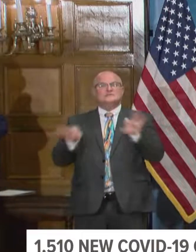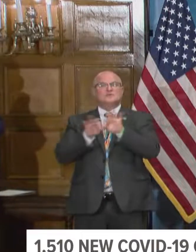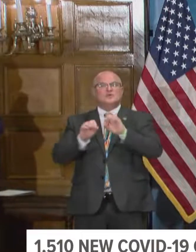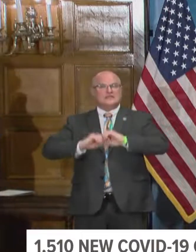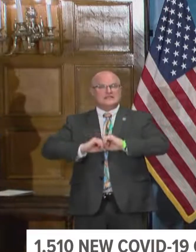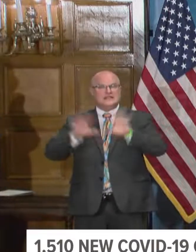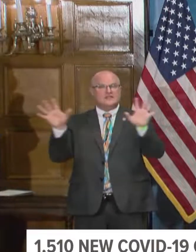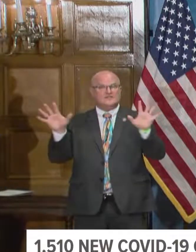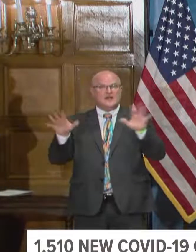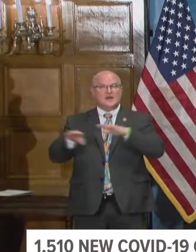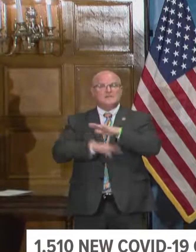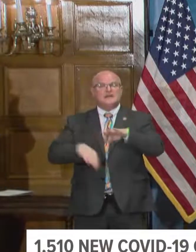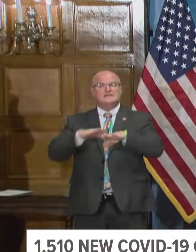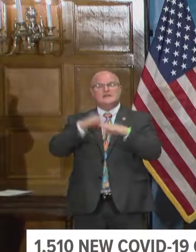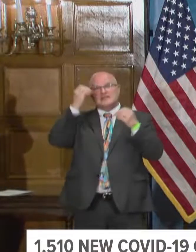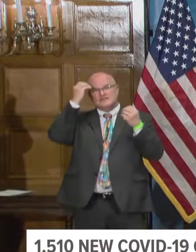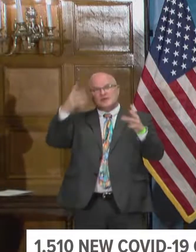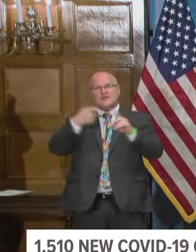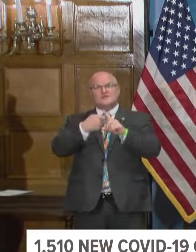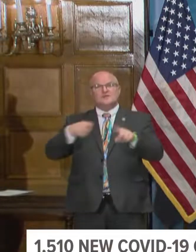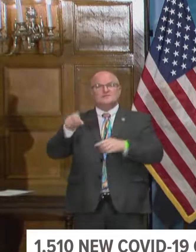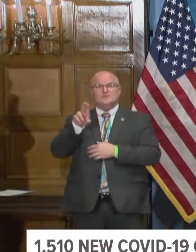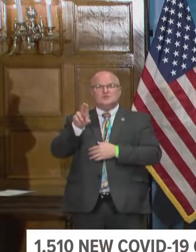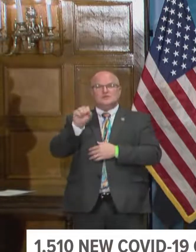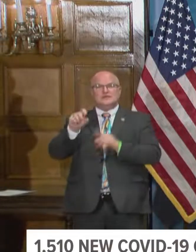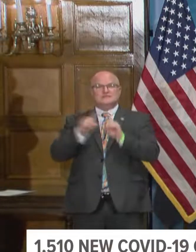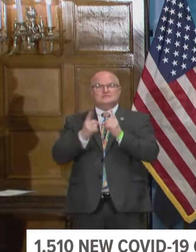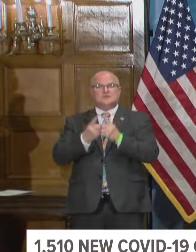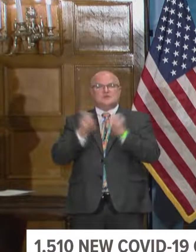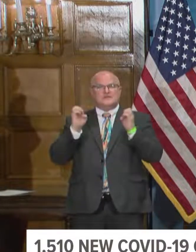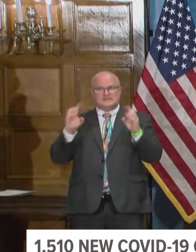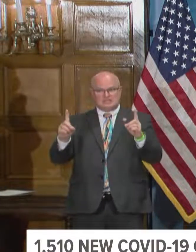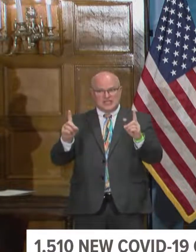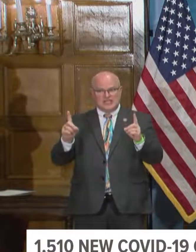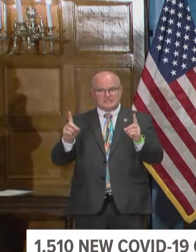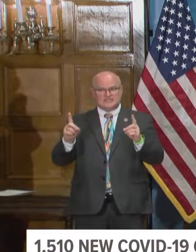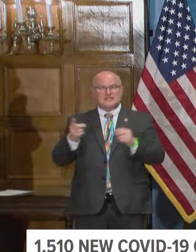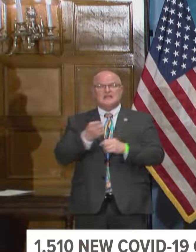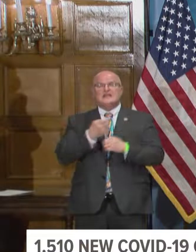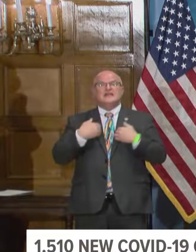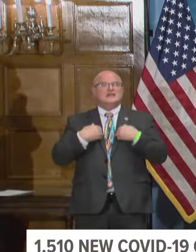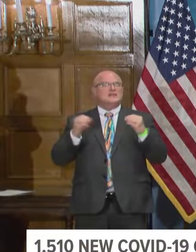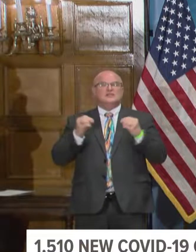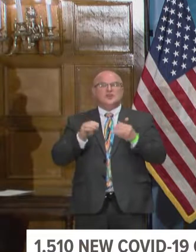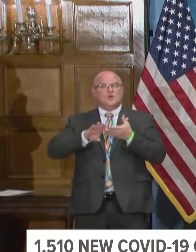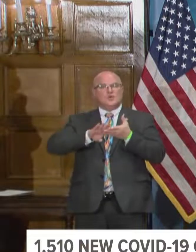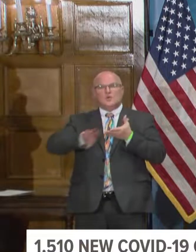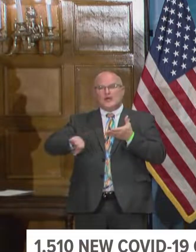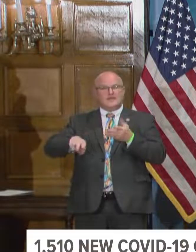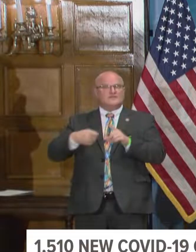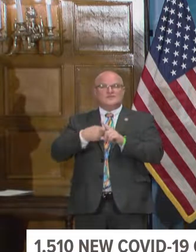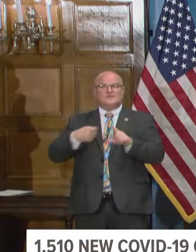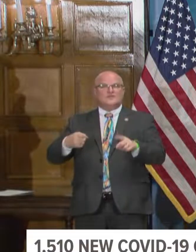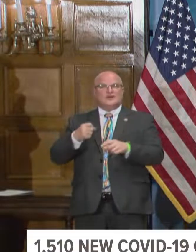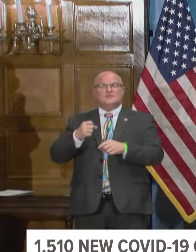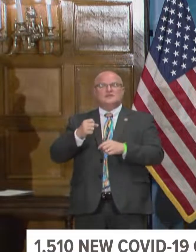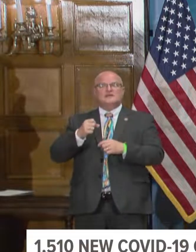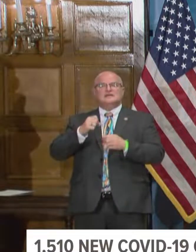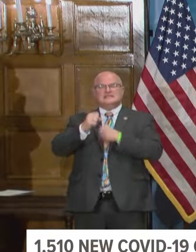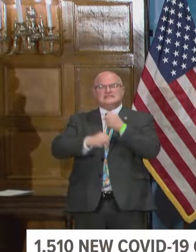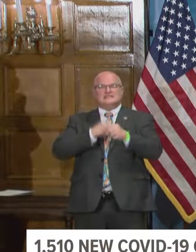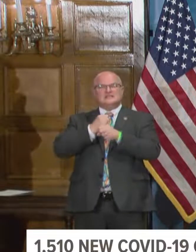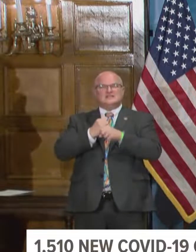that based on information from the U.S. Department of Education, there is no waiver from the year-end assessments for